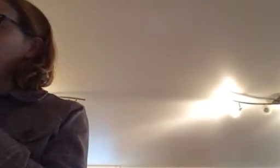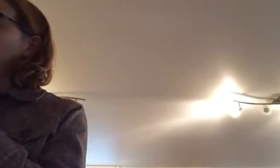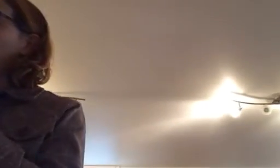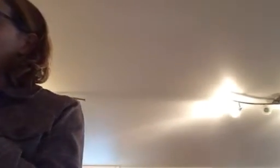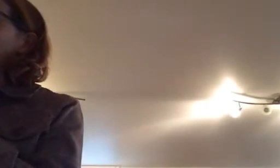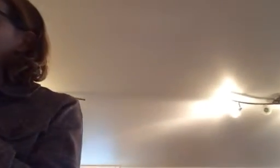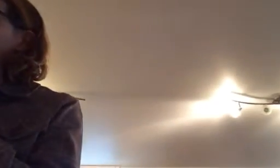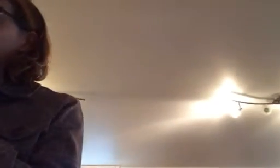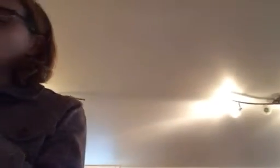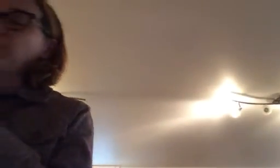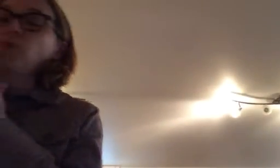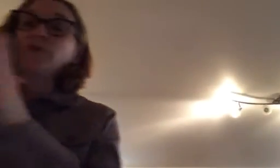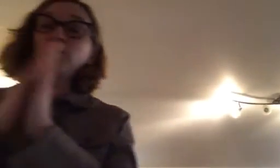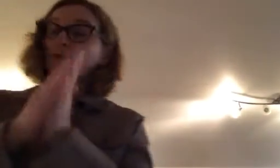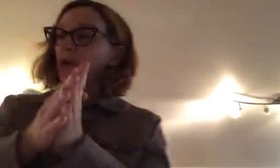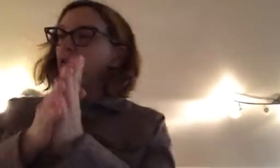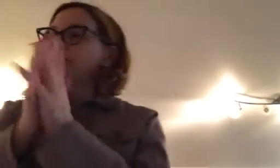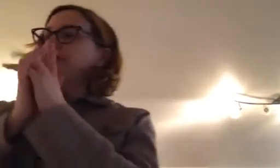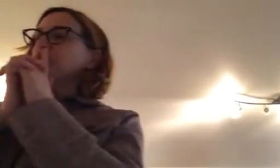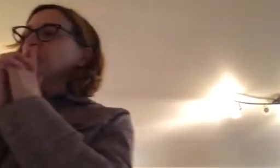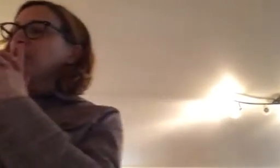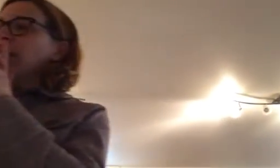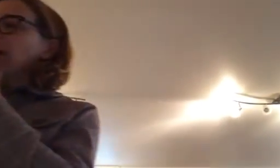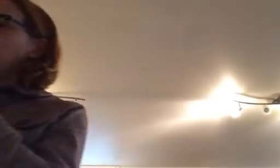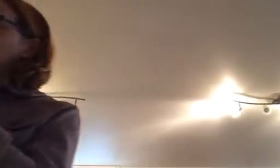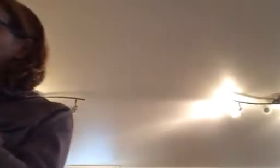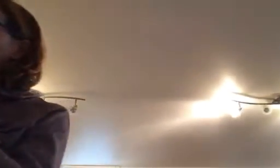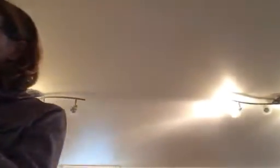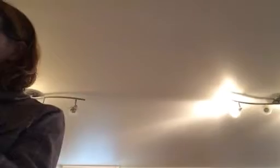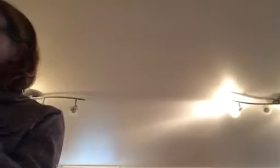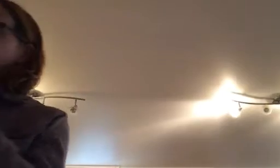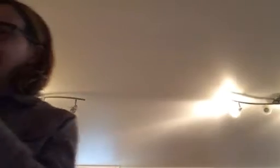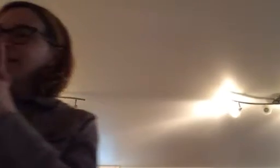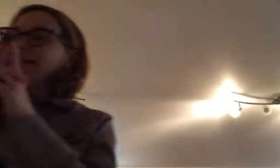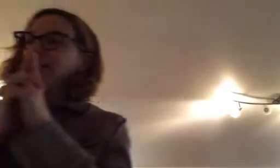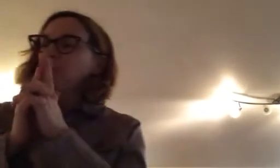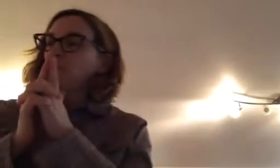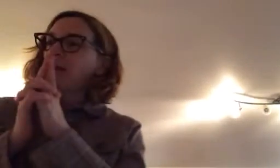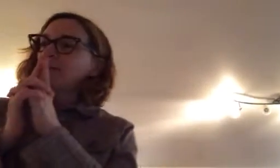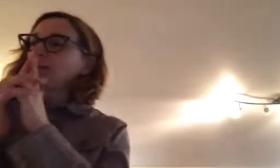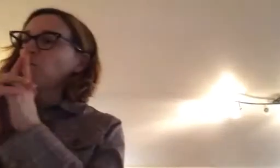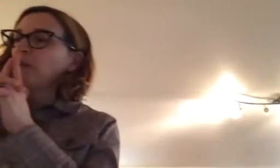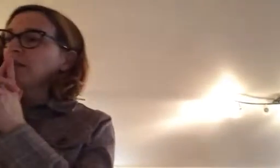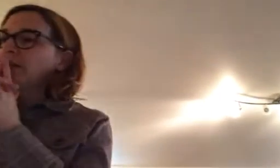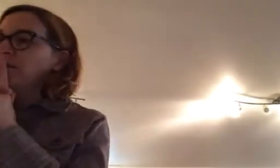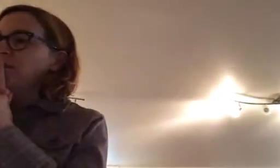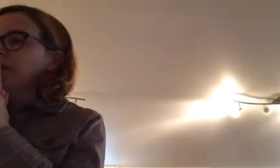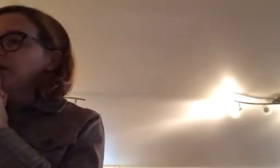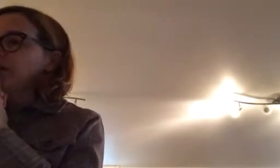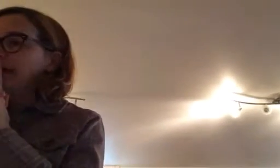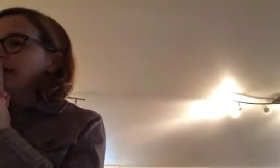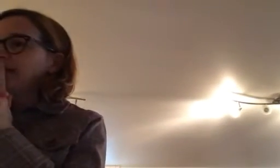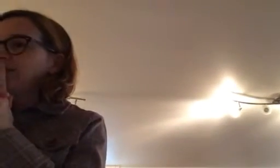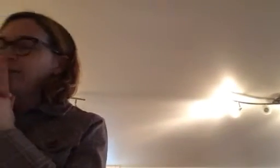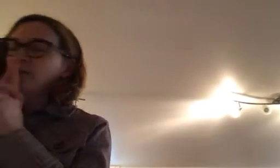It was a disaster for the French. There was a violent uprising at Wicklow that